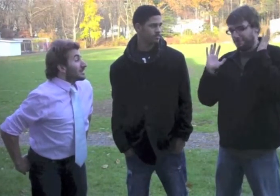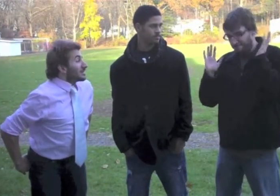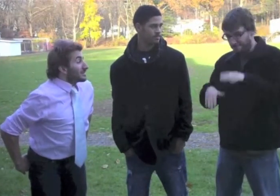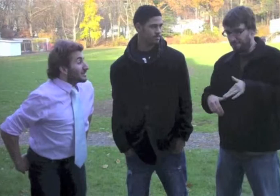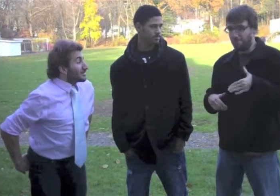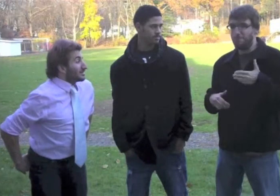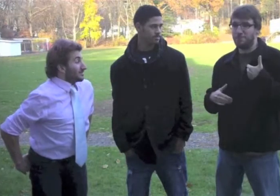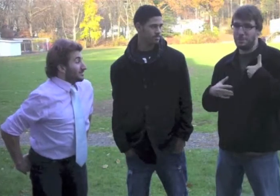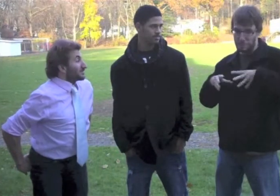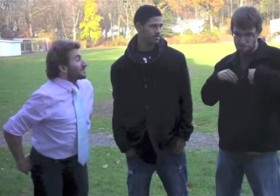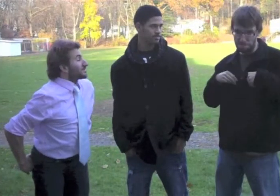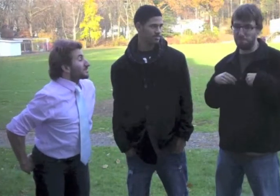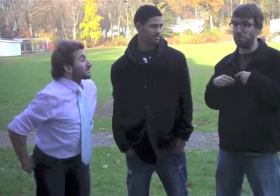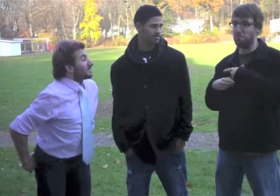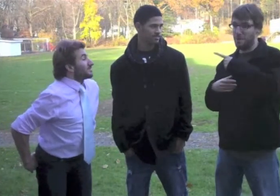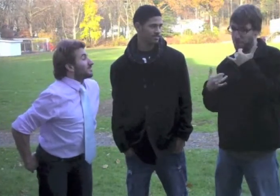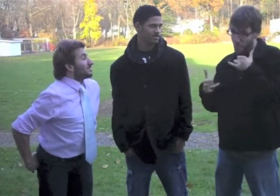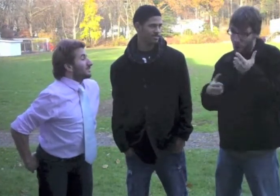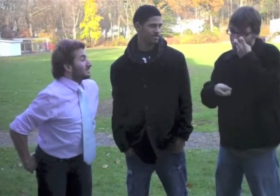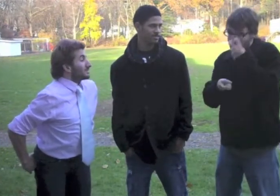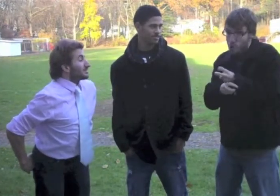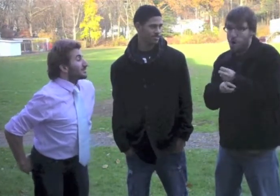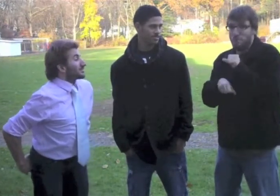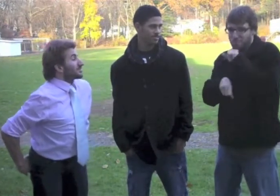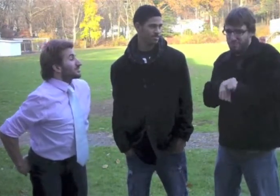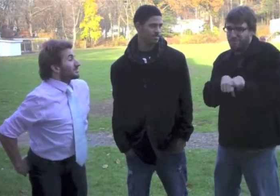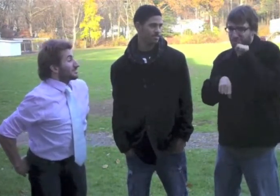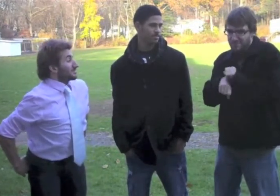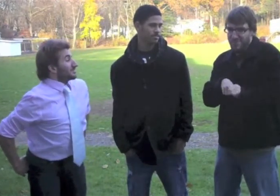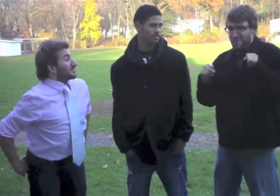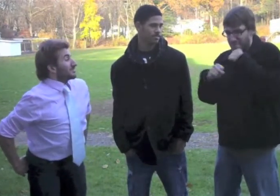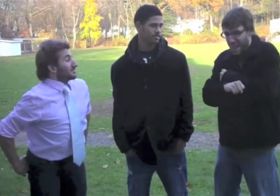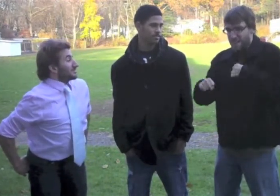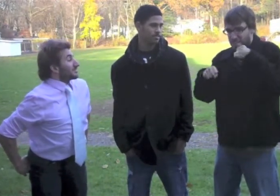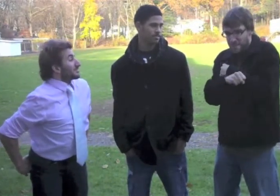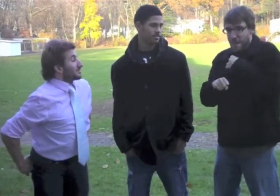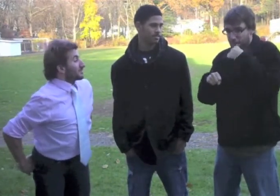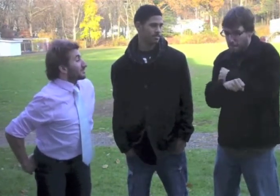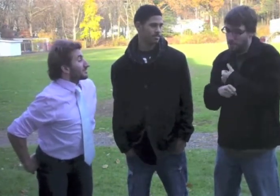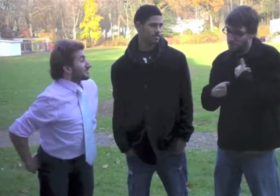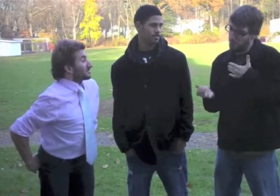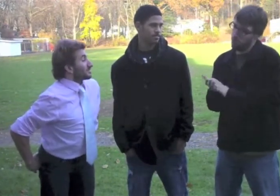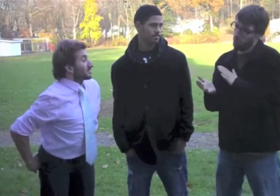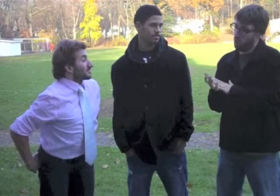to a shootout and losing 3-0, unfortunately. But, I'm proud of the players, they worked hard and fought to the very end.